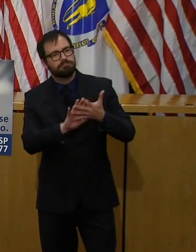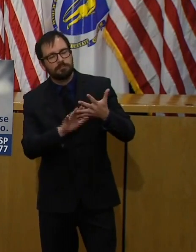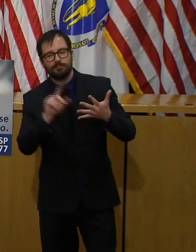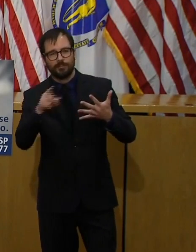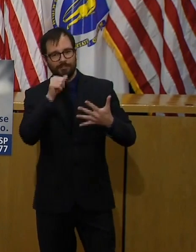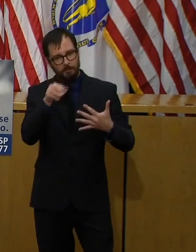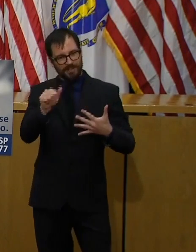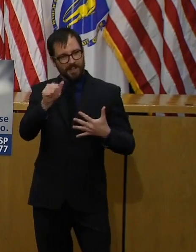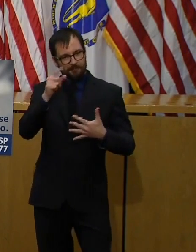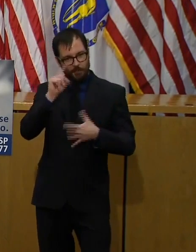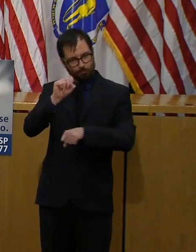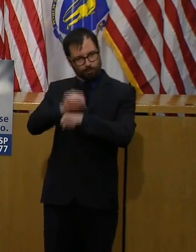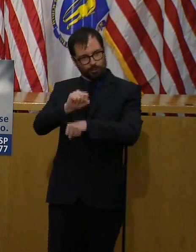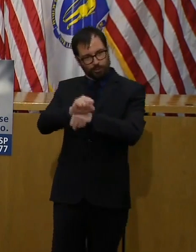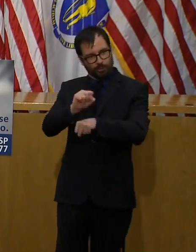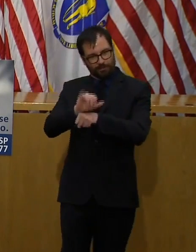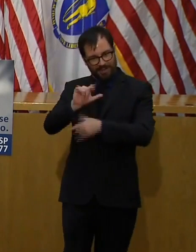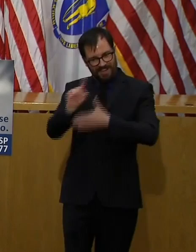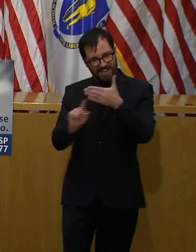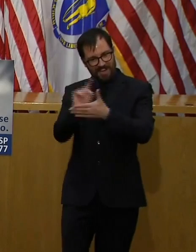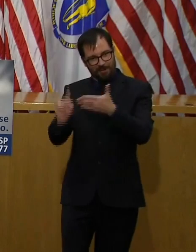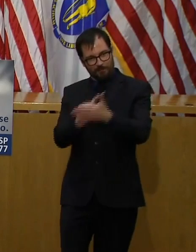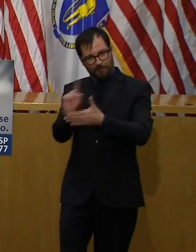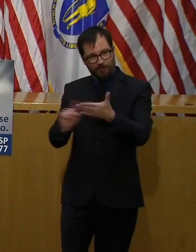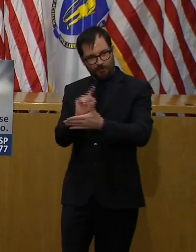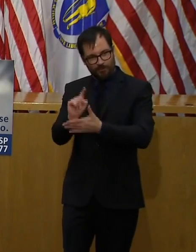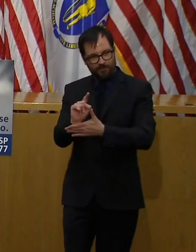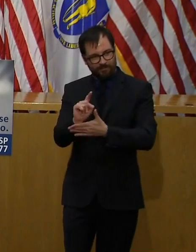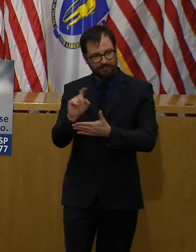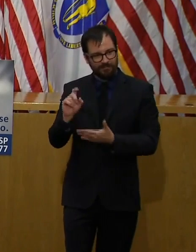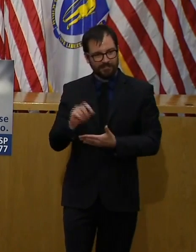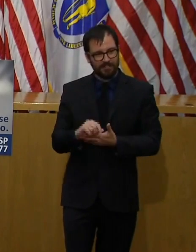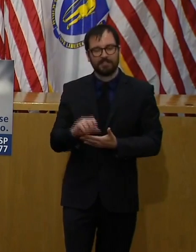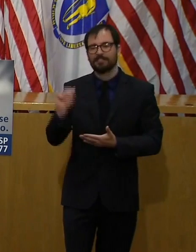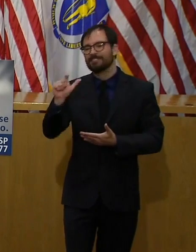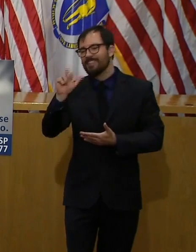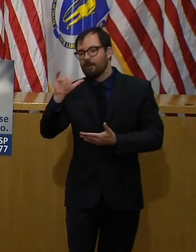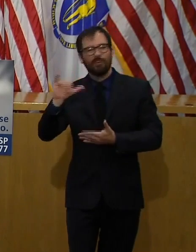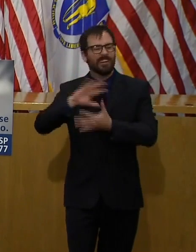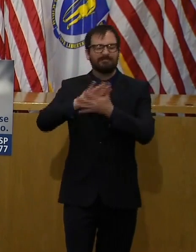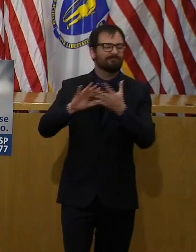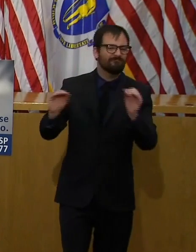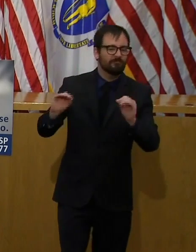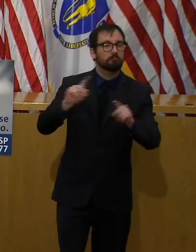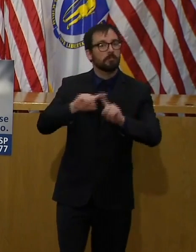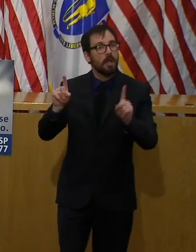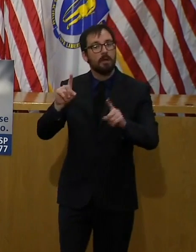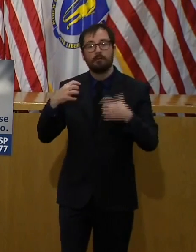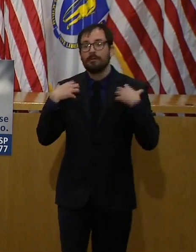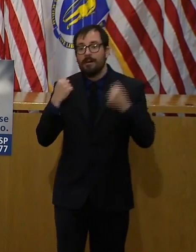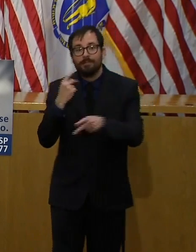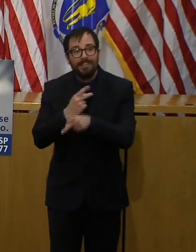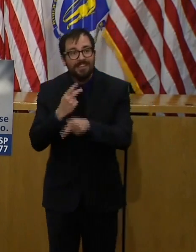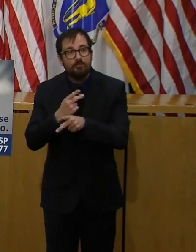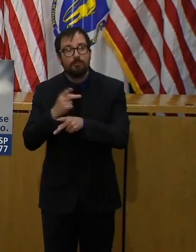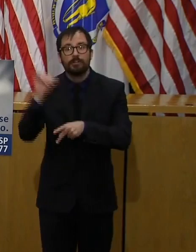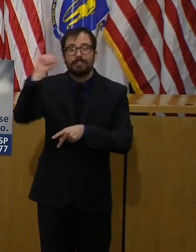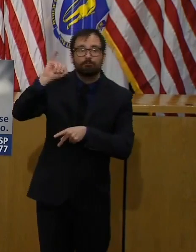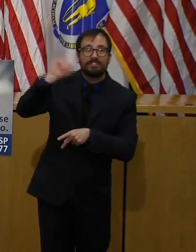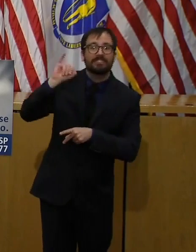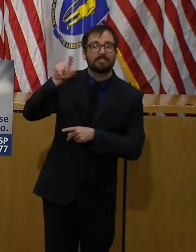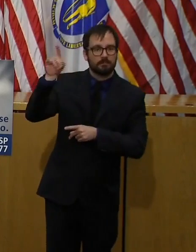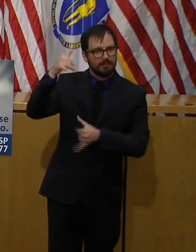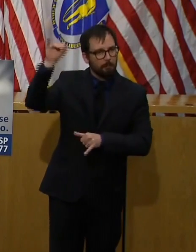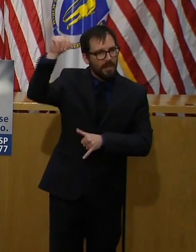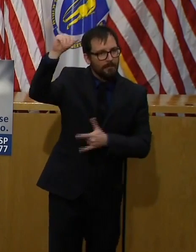your benefits. What we're trying to figure out in the various laws and the regulations and the like is there a way that we could